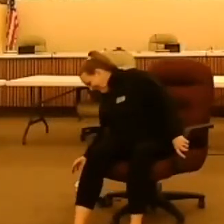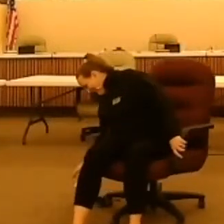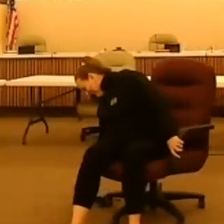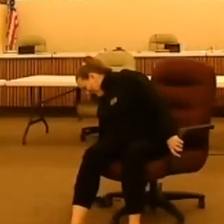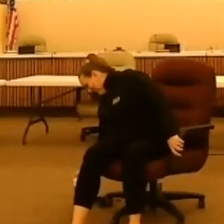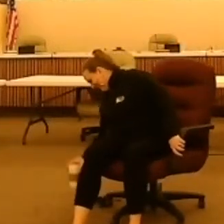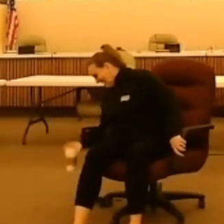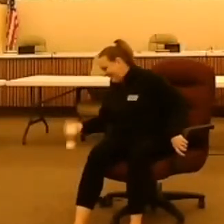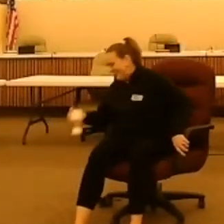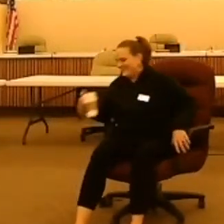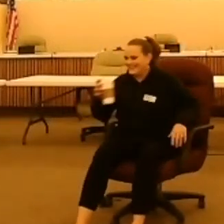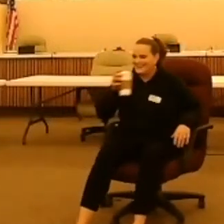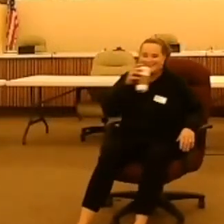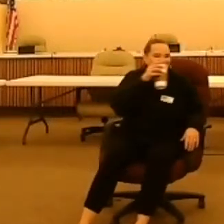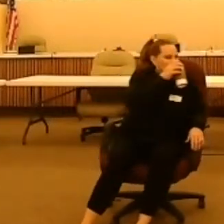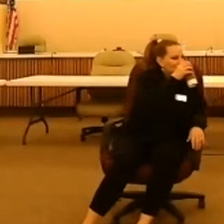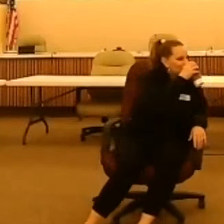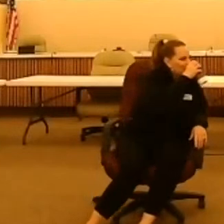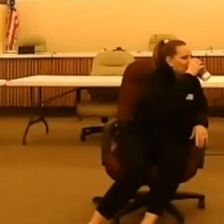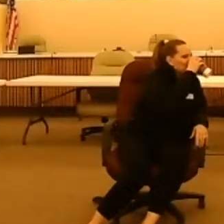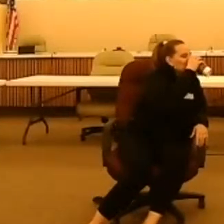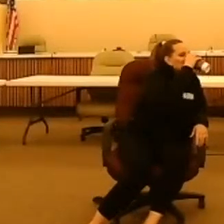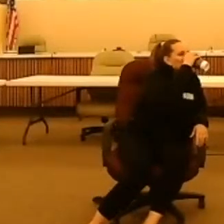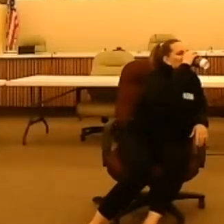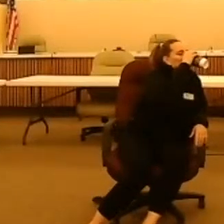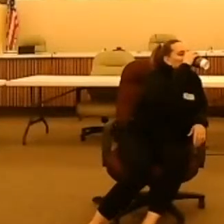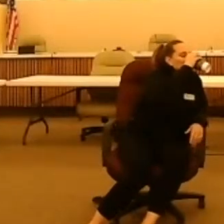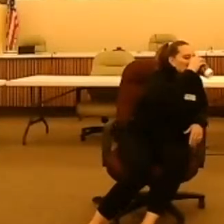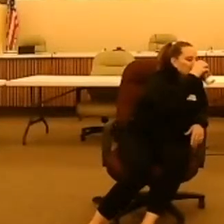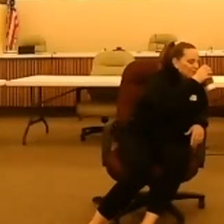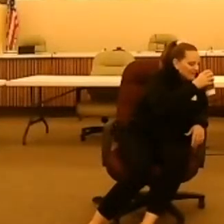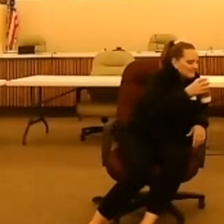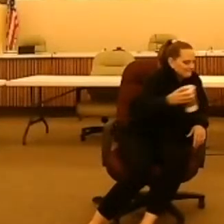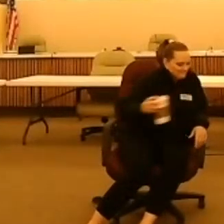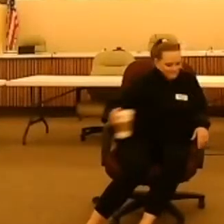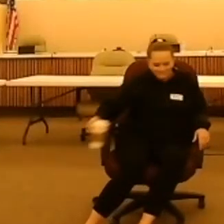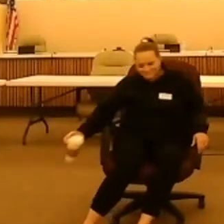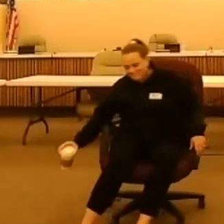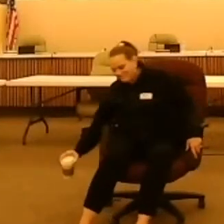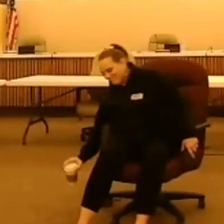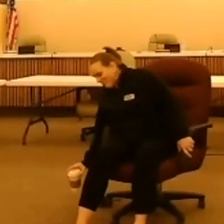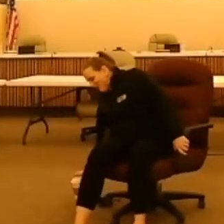was that? What was that? What was that one? It's slang, right? I mean, it's not really real, right?